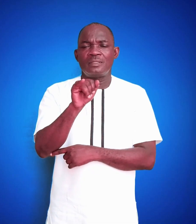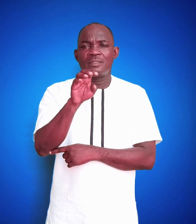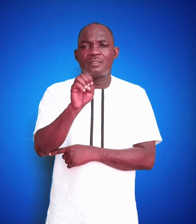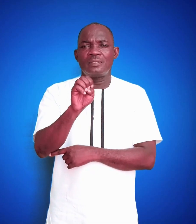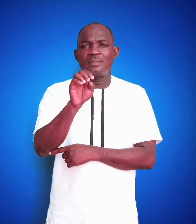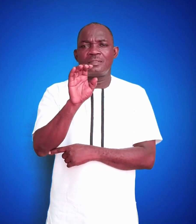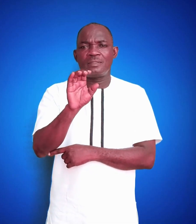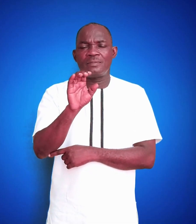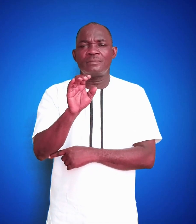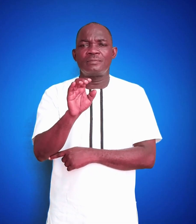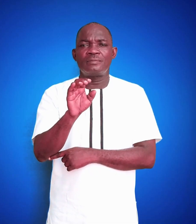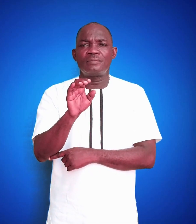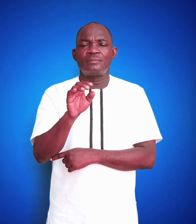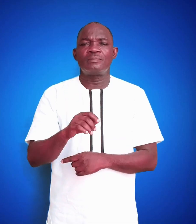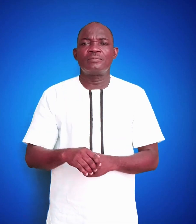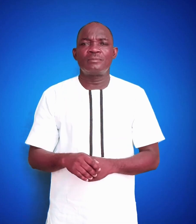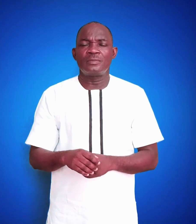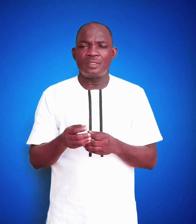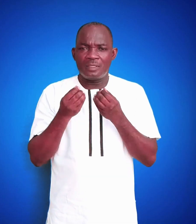IEC,